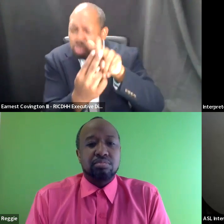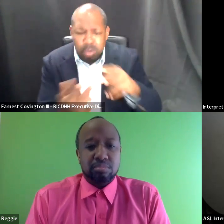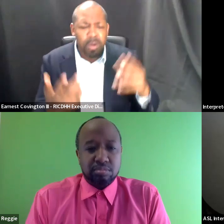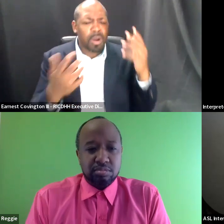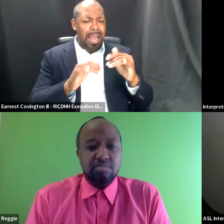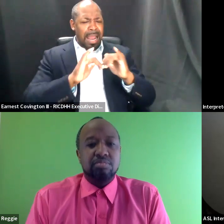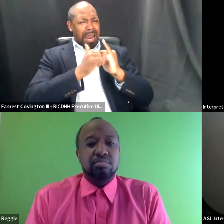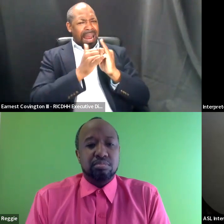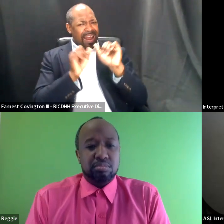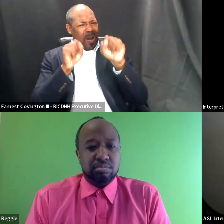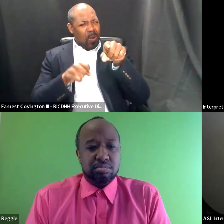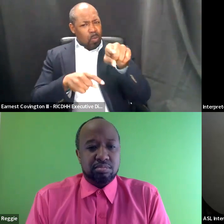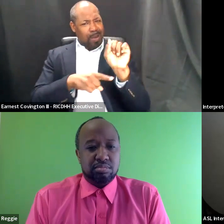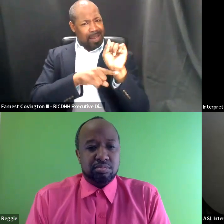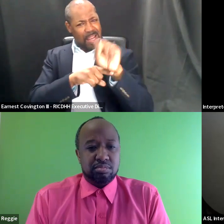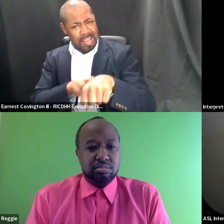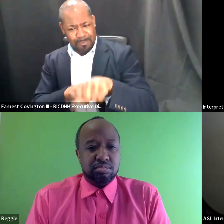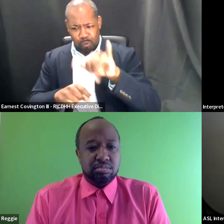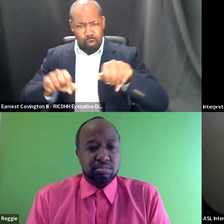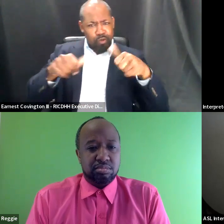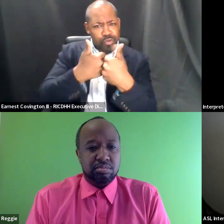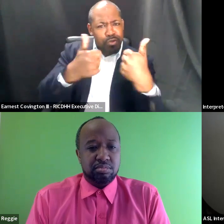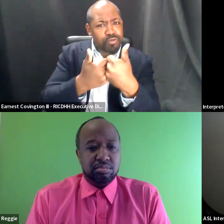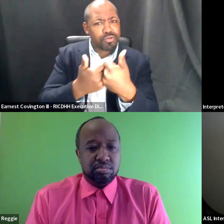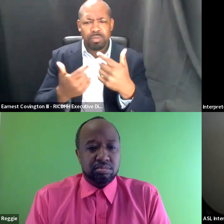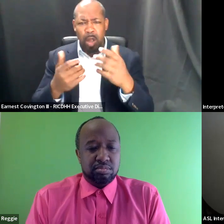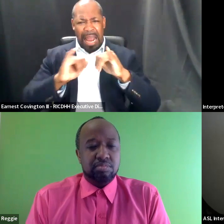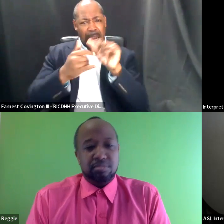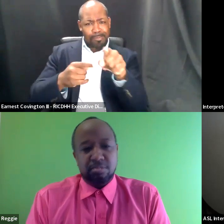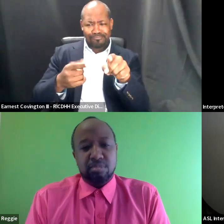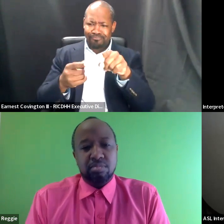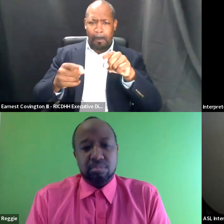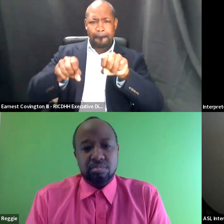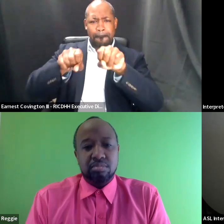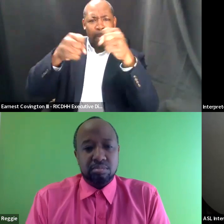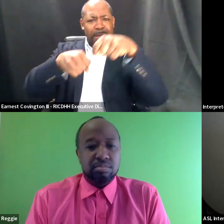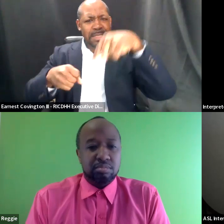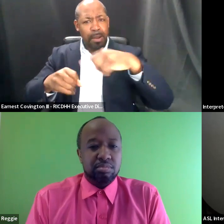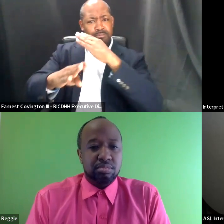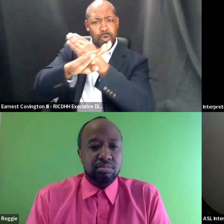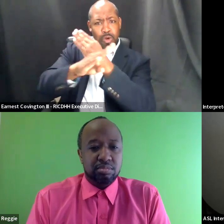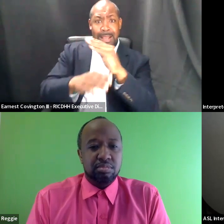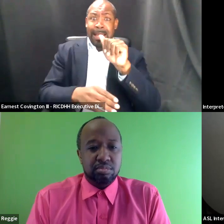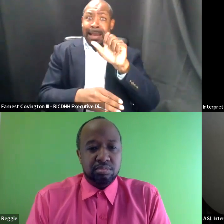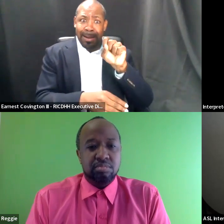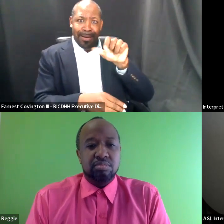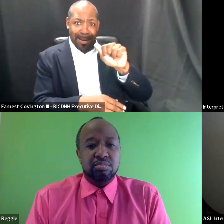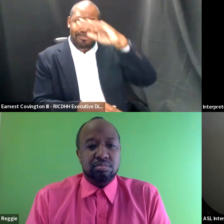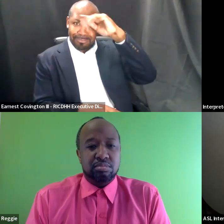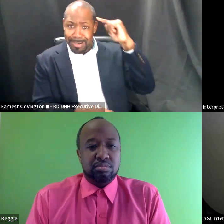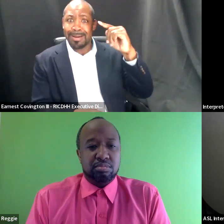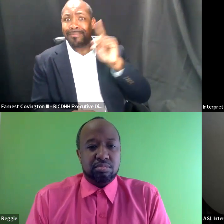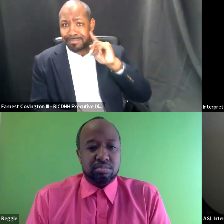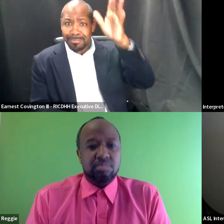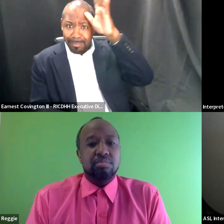you might have faced, whether that be, personally or through your academic journey, and